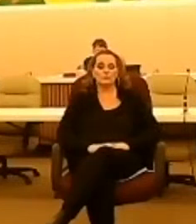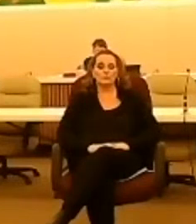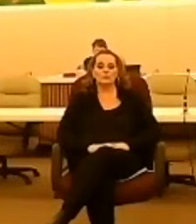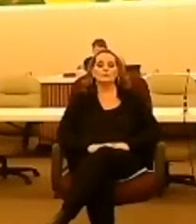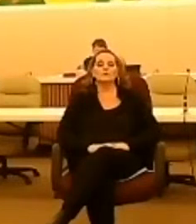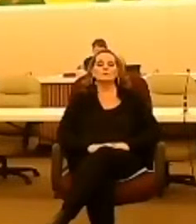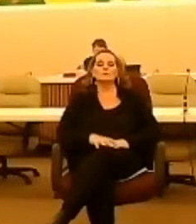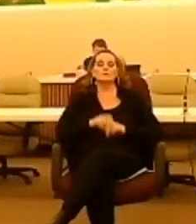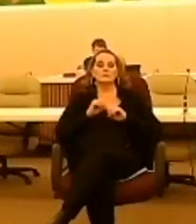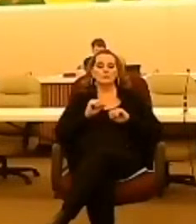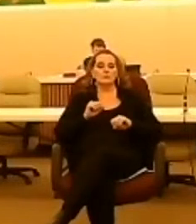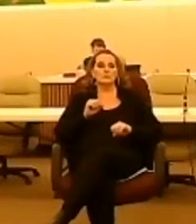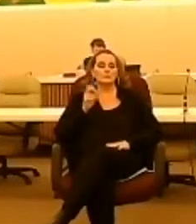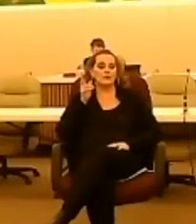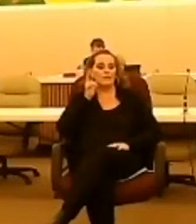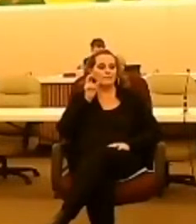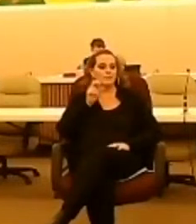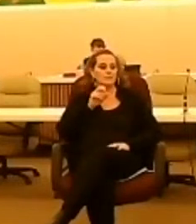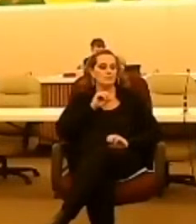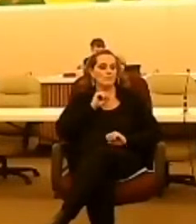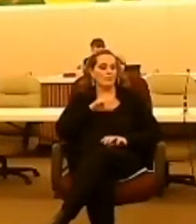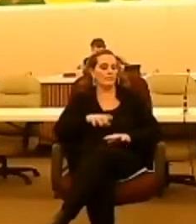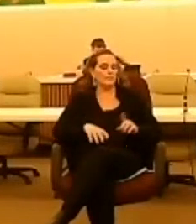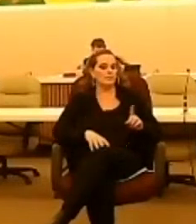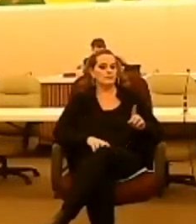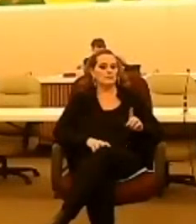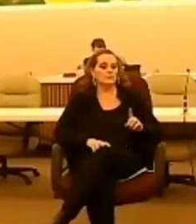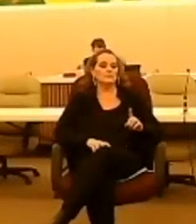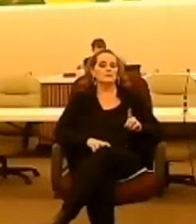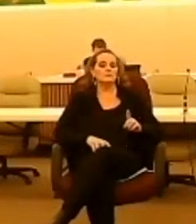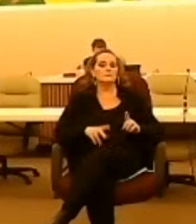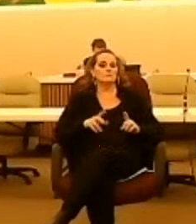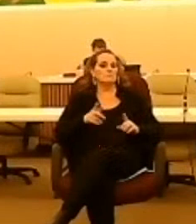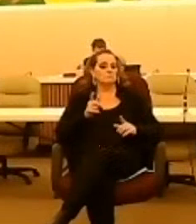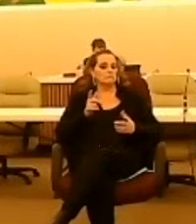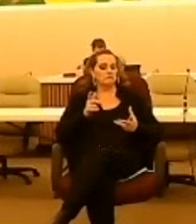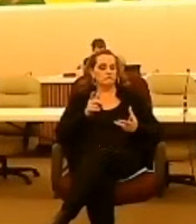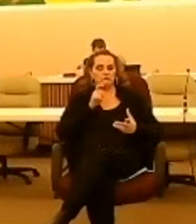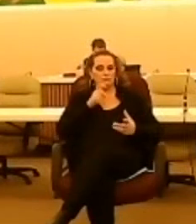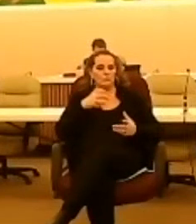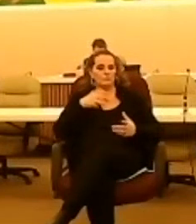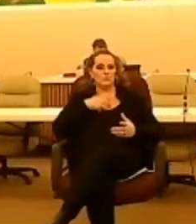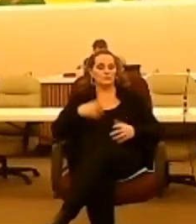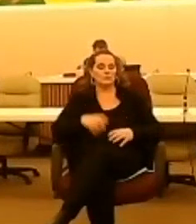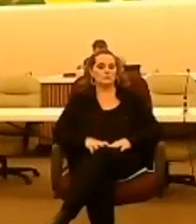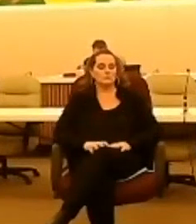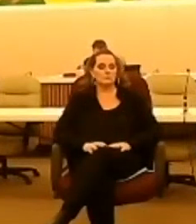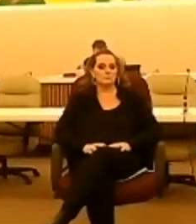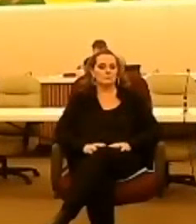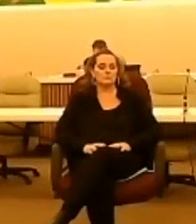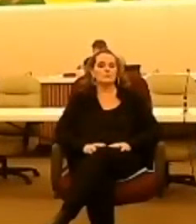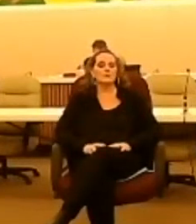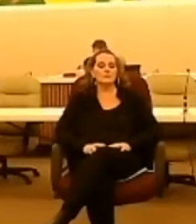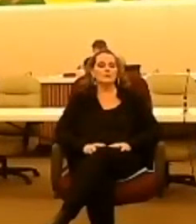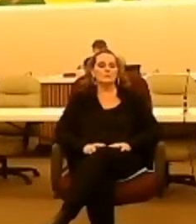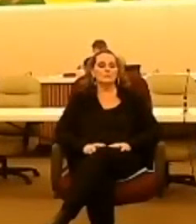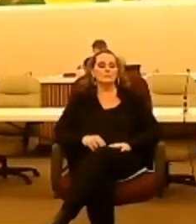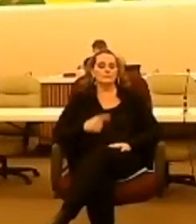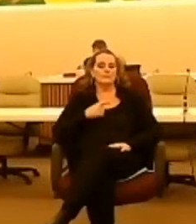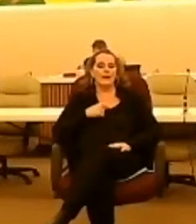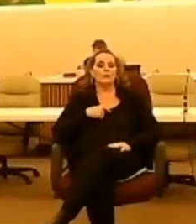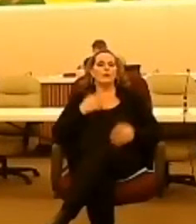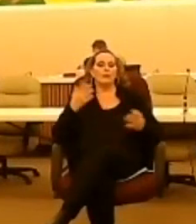Hearing none, barring any objection, I'll be proposed to close the